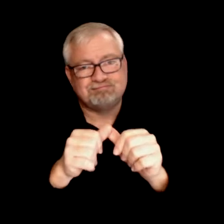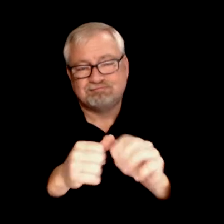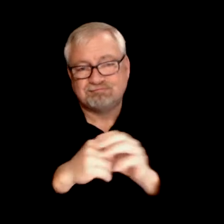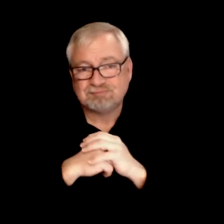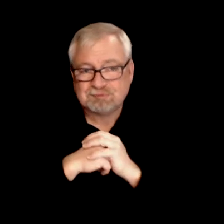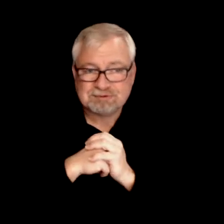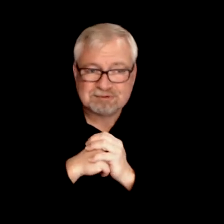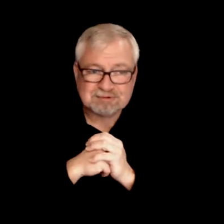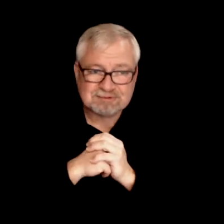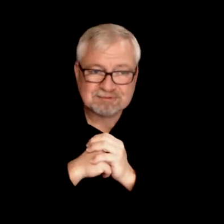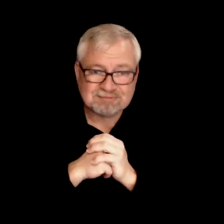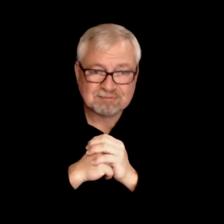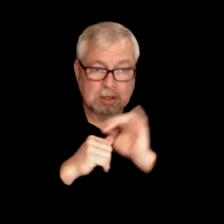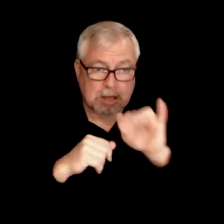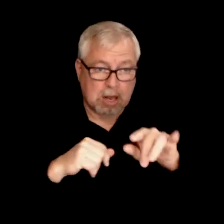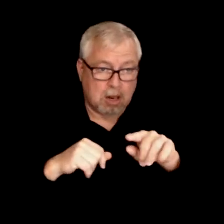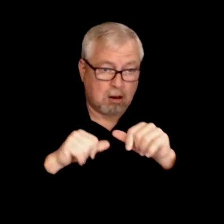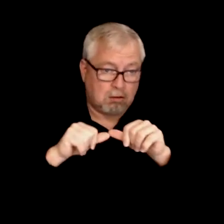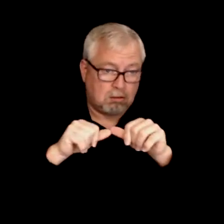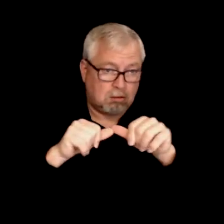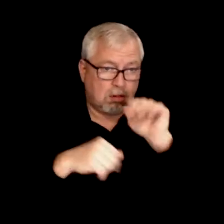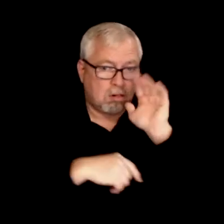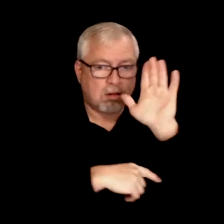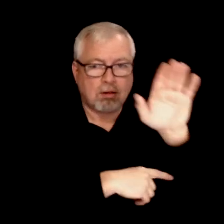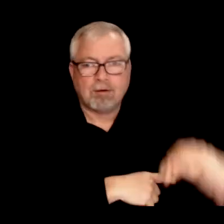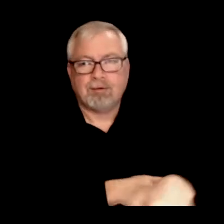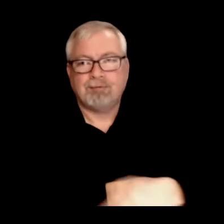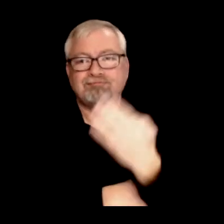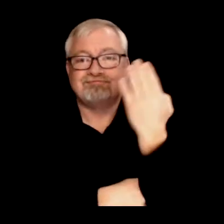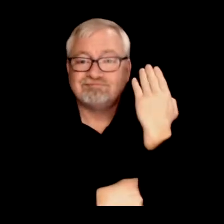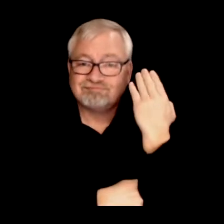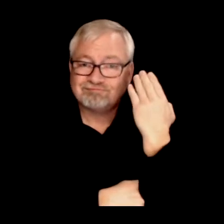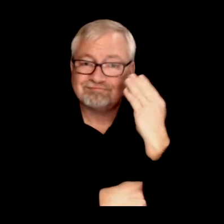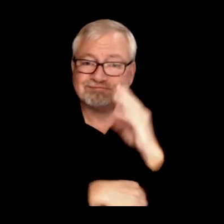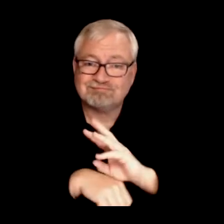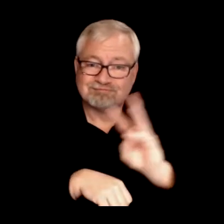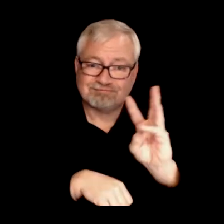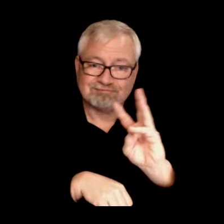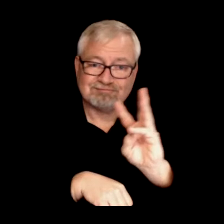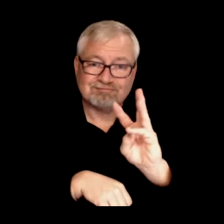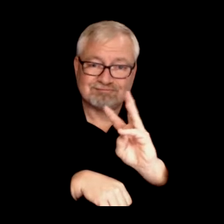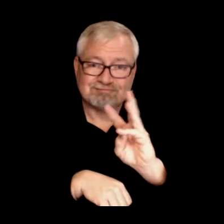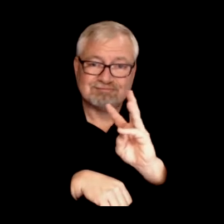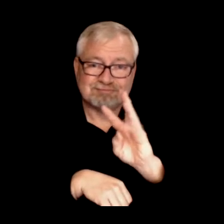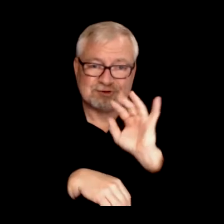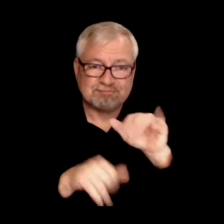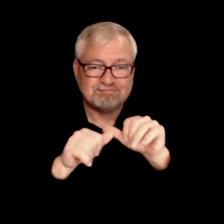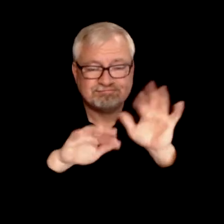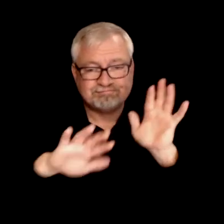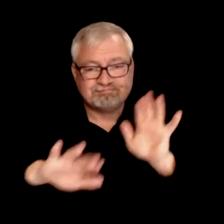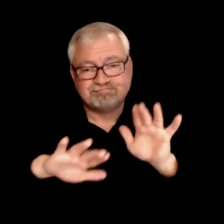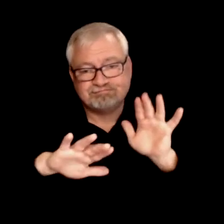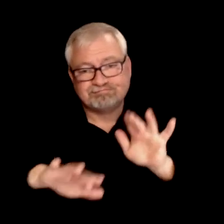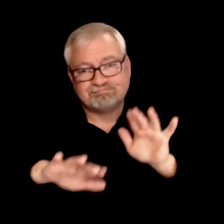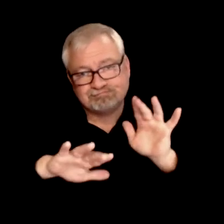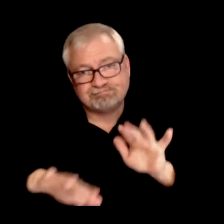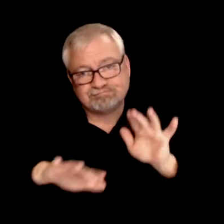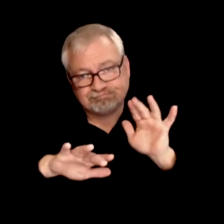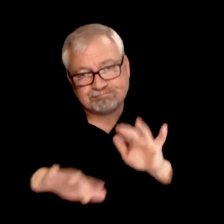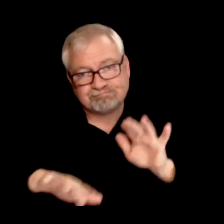tomorrow in all of the metro area counties, with the exception of just over the border in Wisconsin, say around